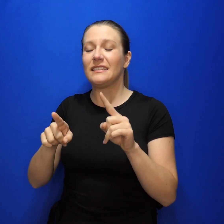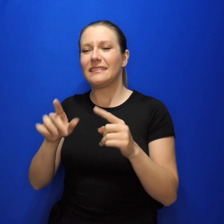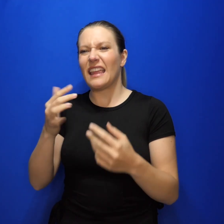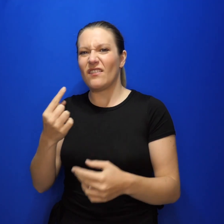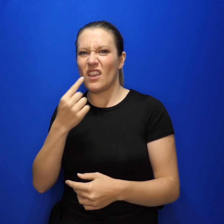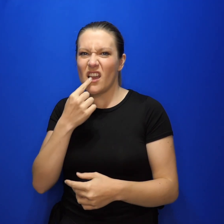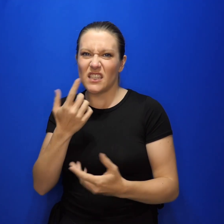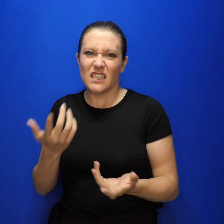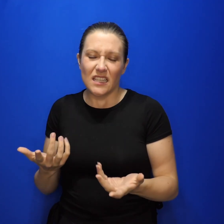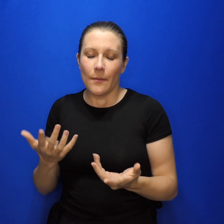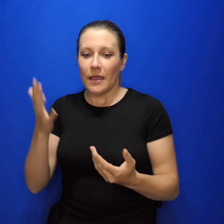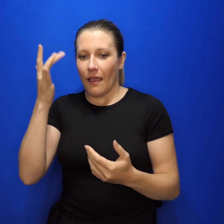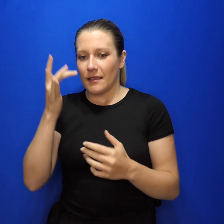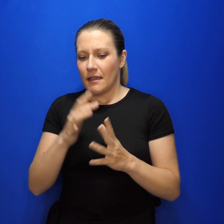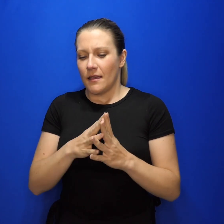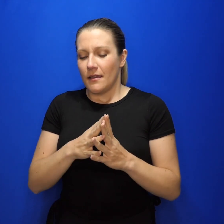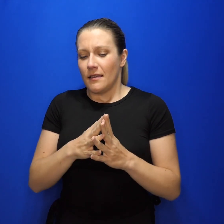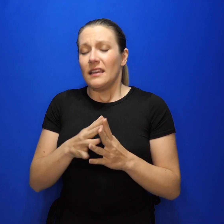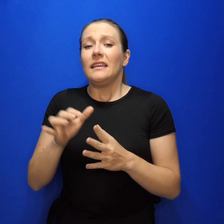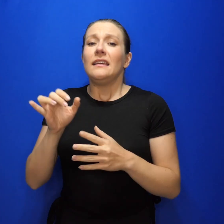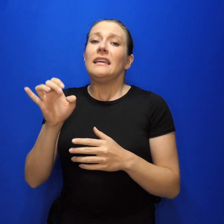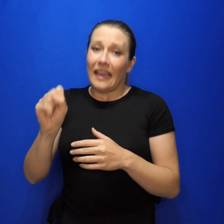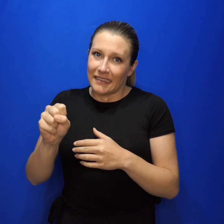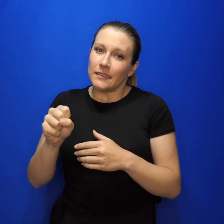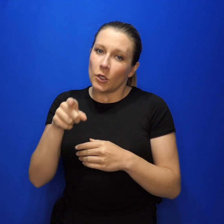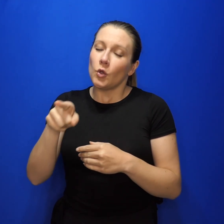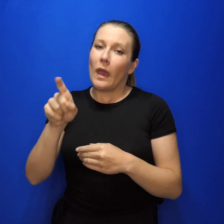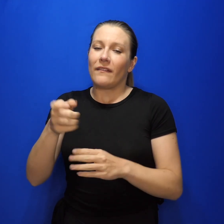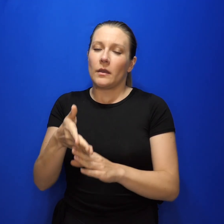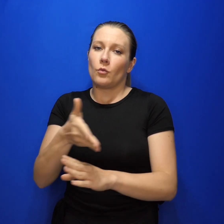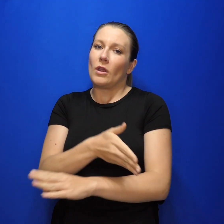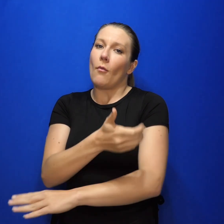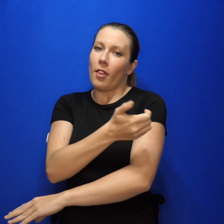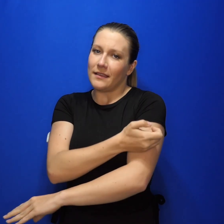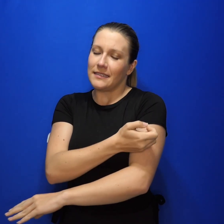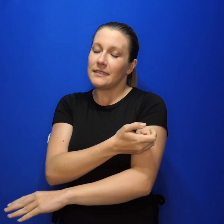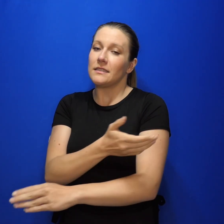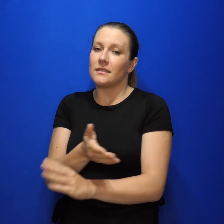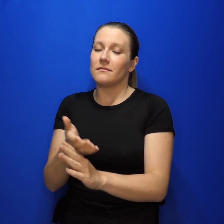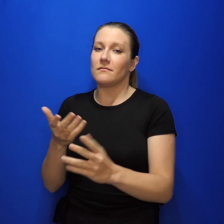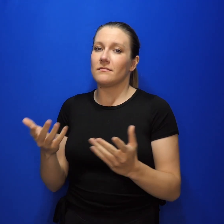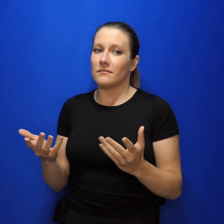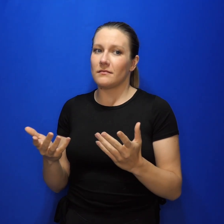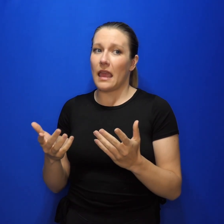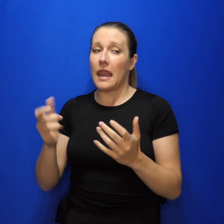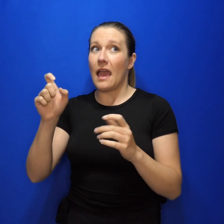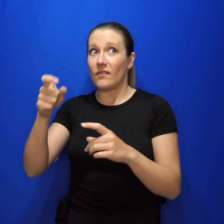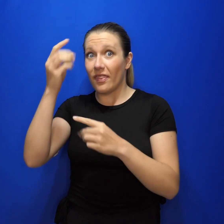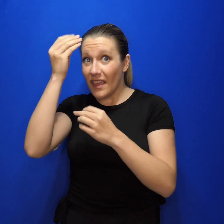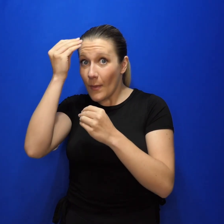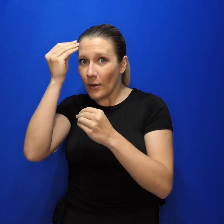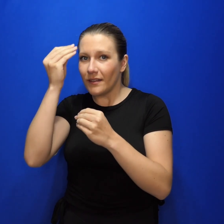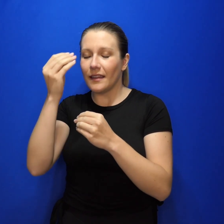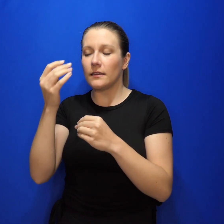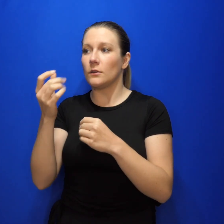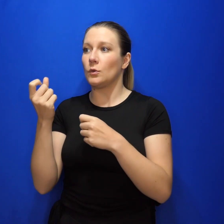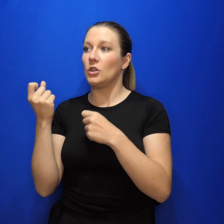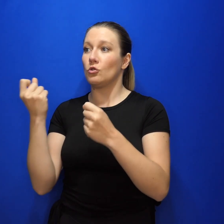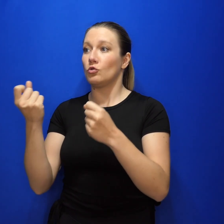sucks because, yes, you do sort of have to pre-bolus ahead of time and think about it. Like when you're driving to the